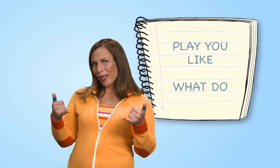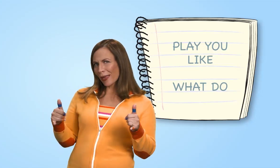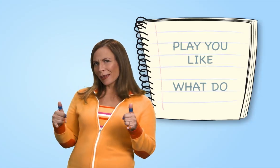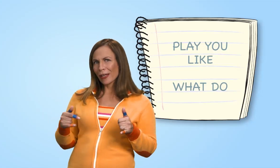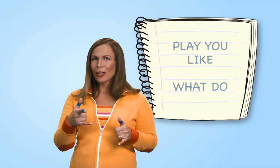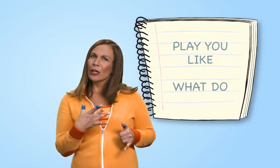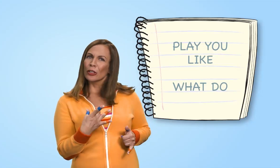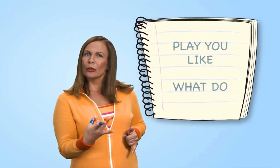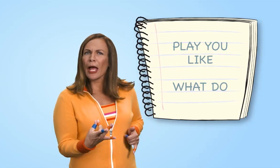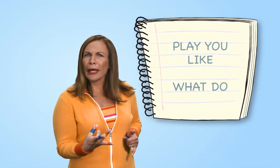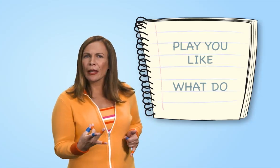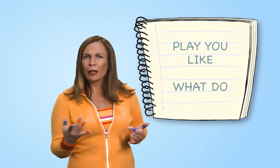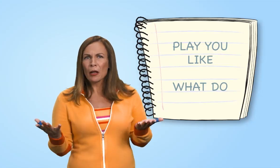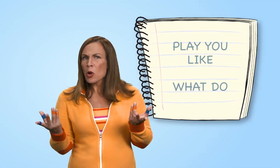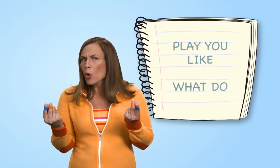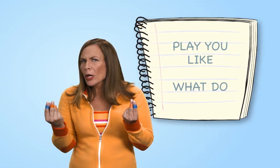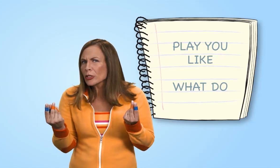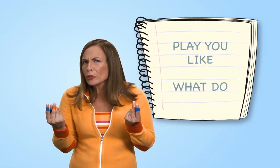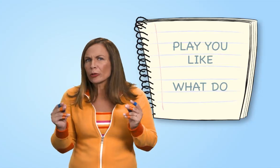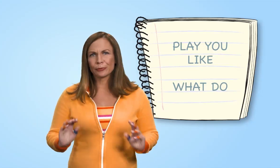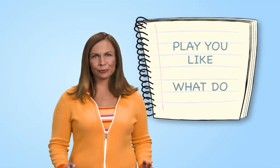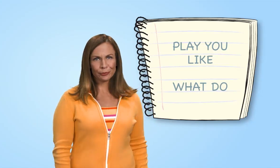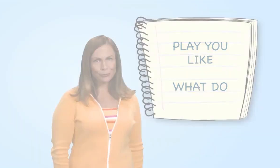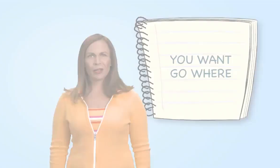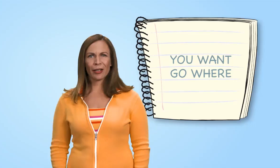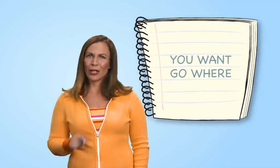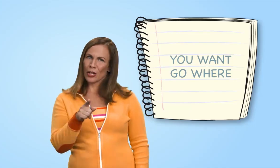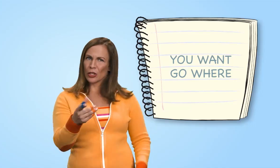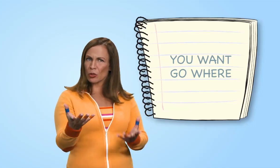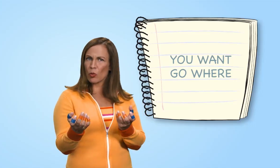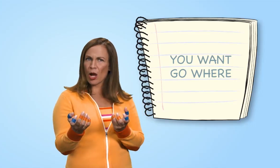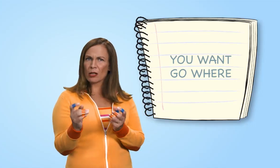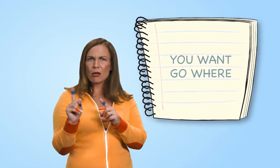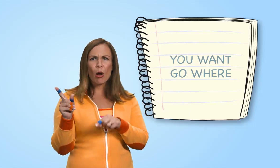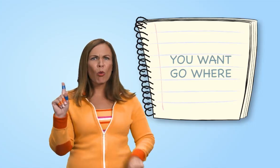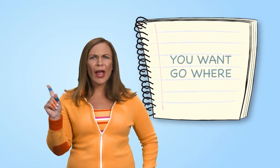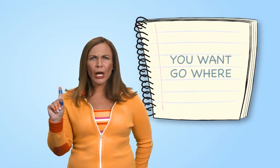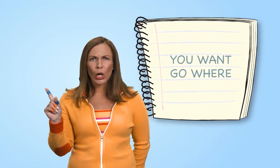Play, you like, what do? You want, go where?